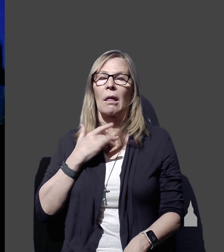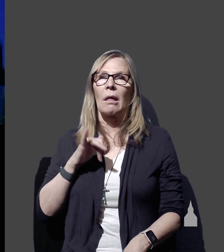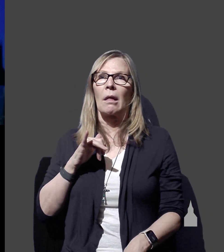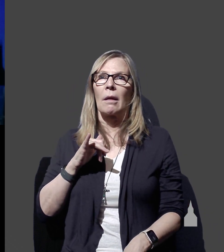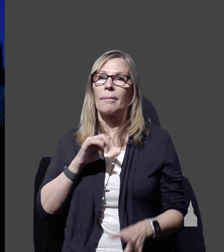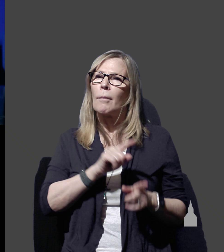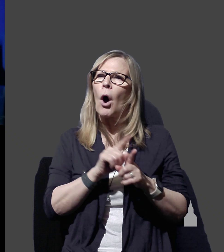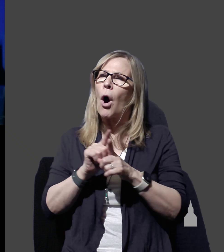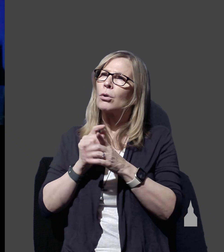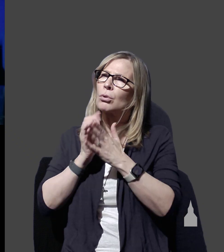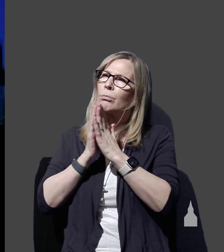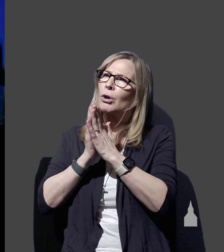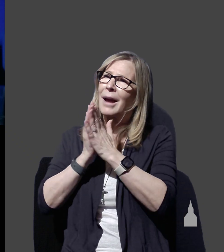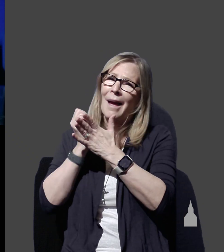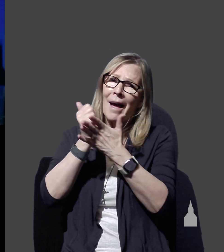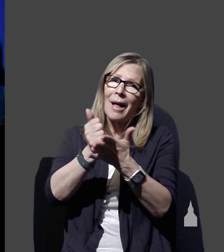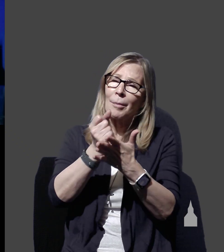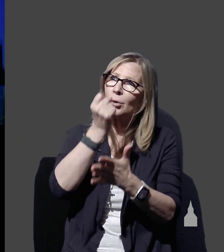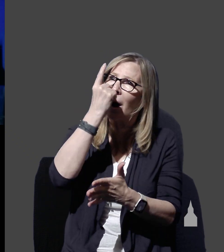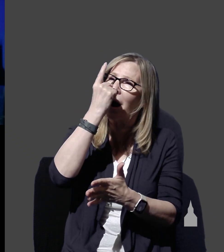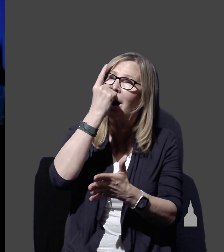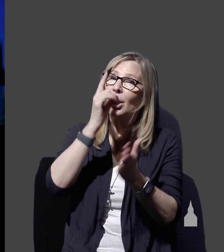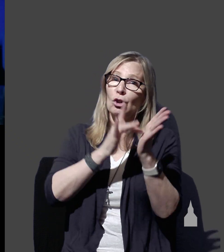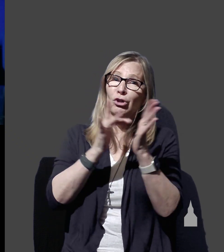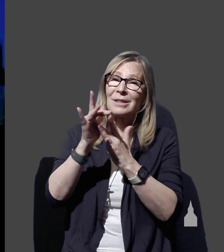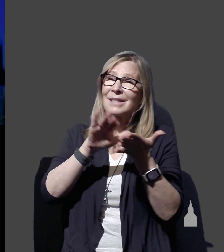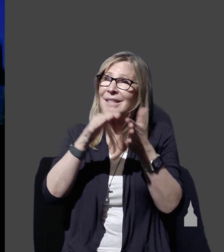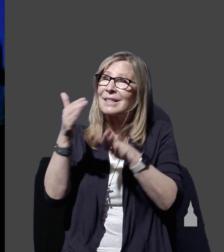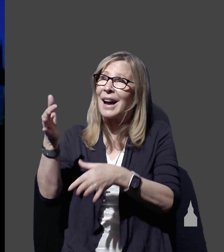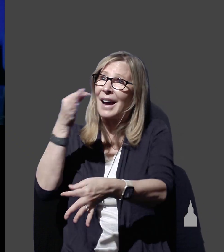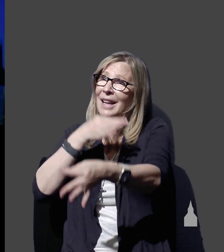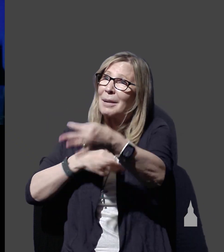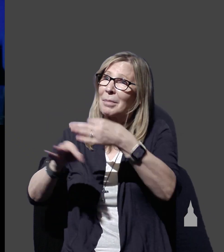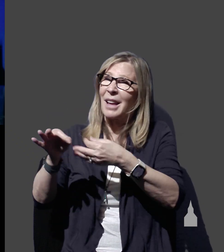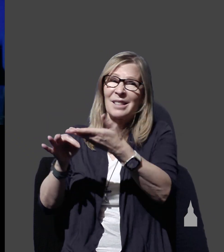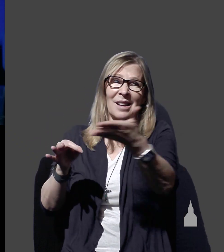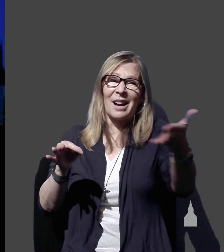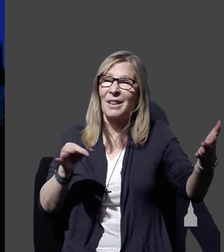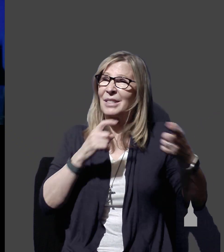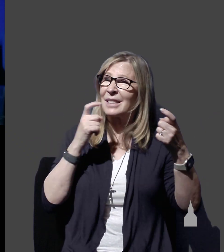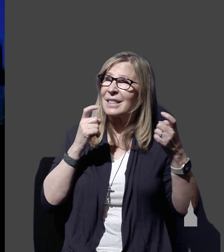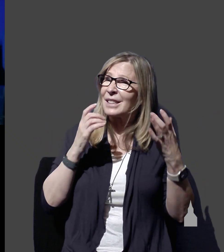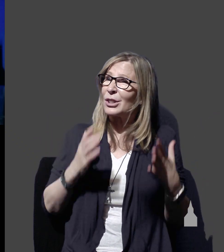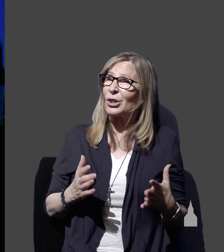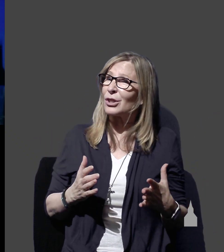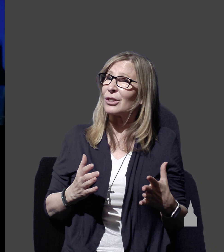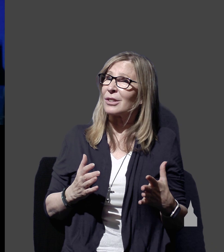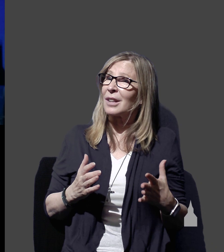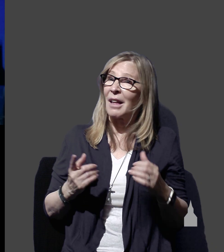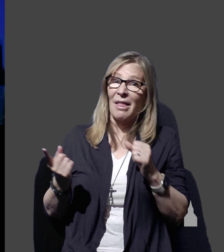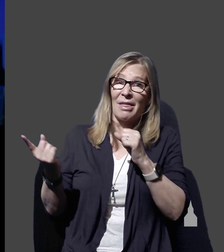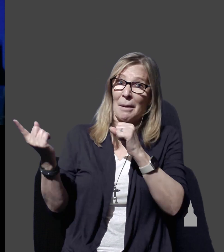also pray that you would help them to see that Jesus died in the place of sinners. The penalty that is theirs,